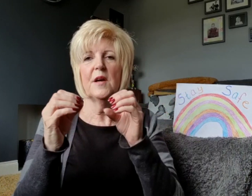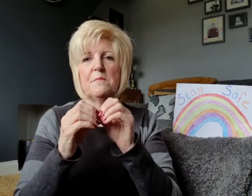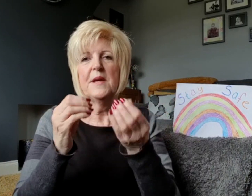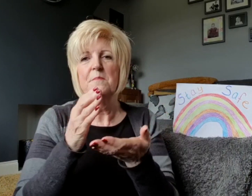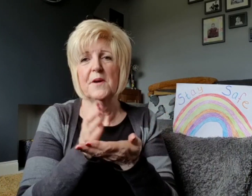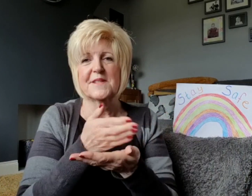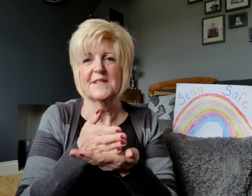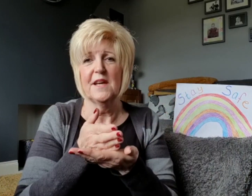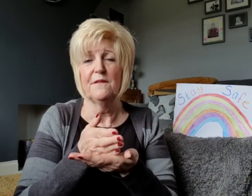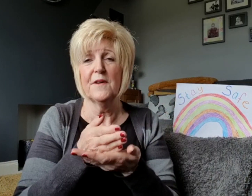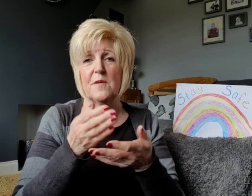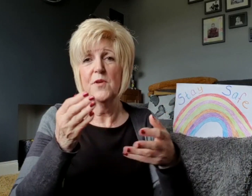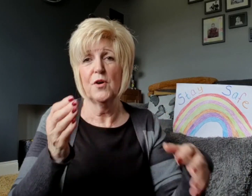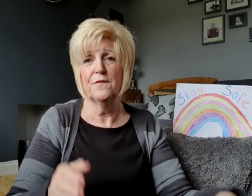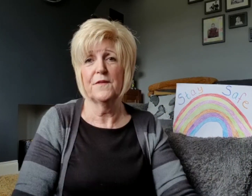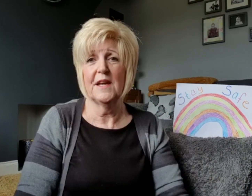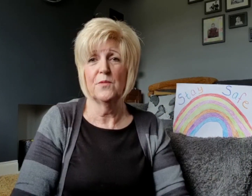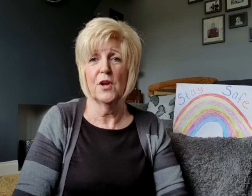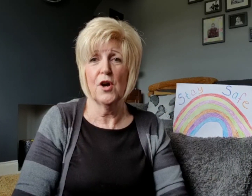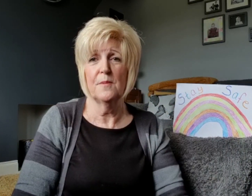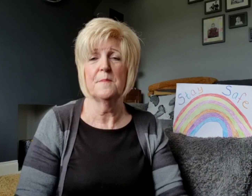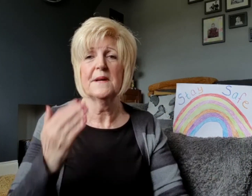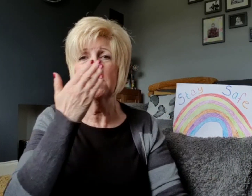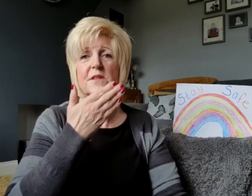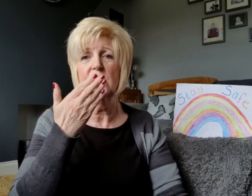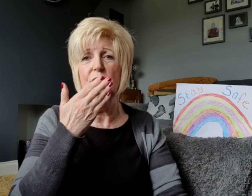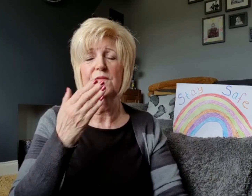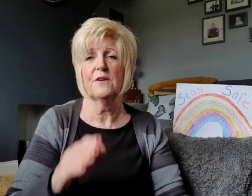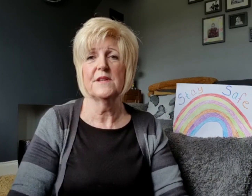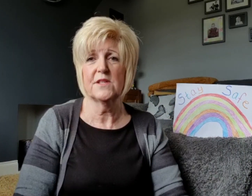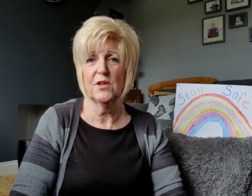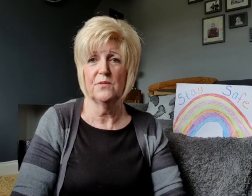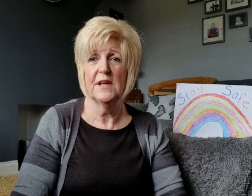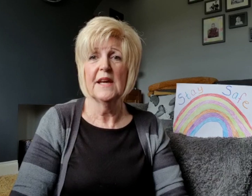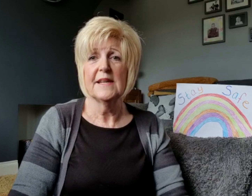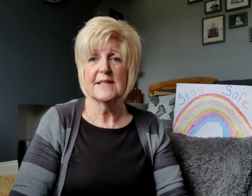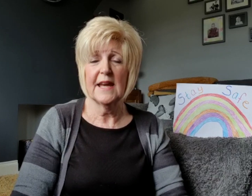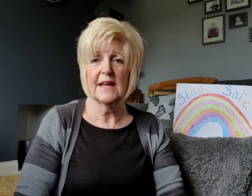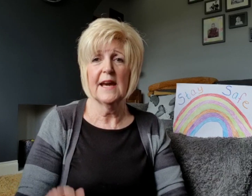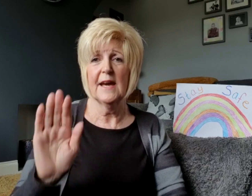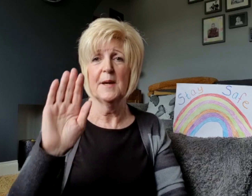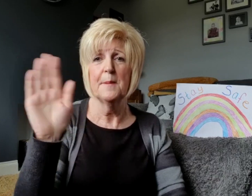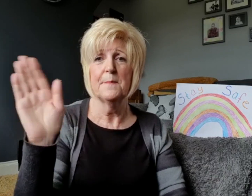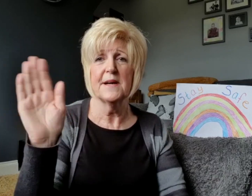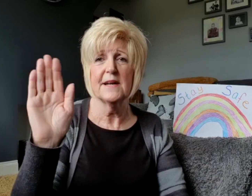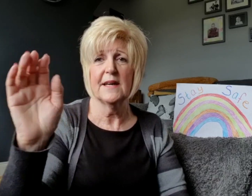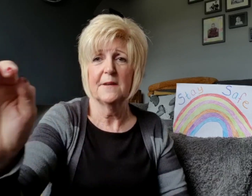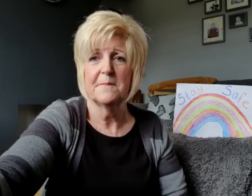be positive, and hopefully we'll all be back at school very soon. Take care, bye.